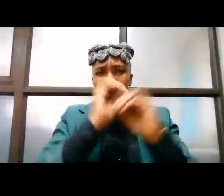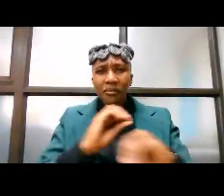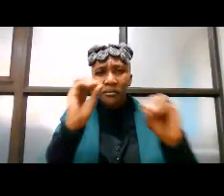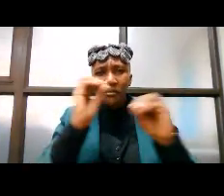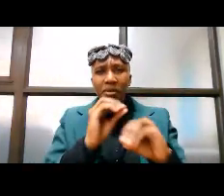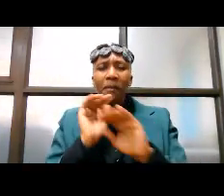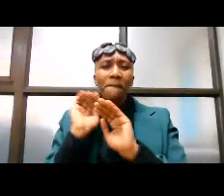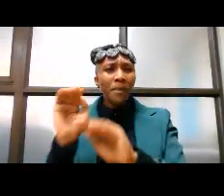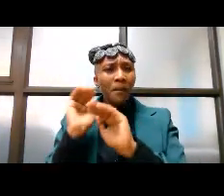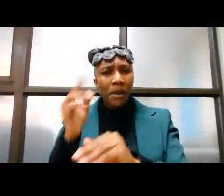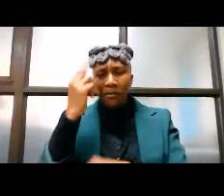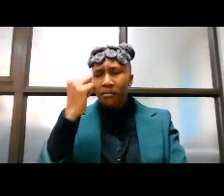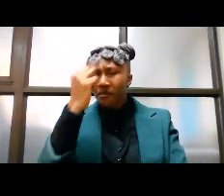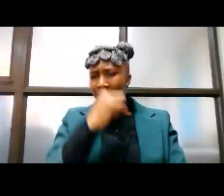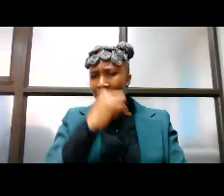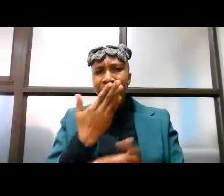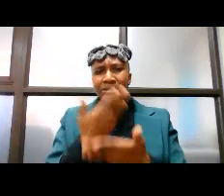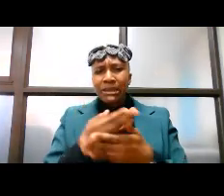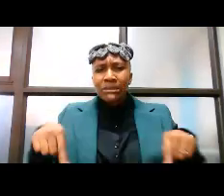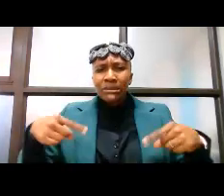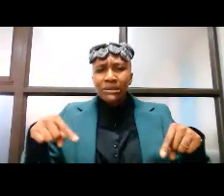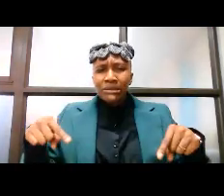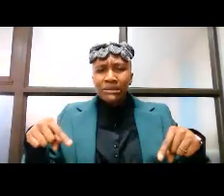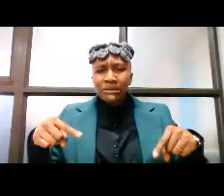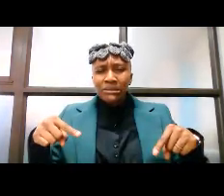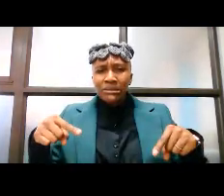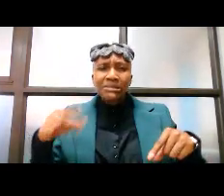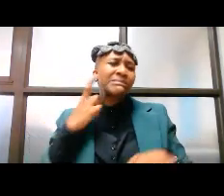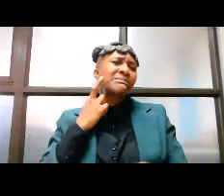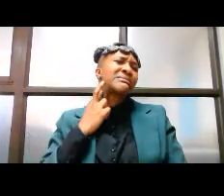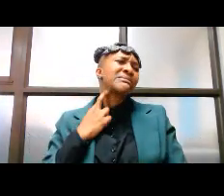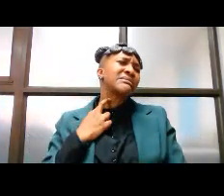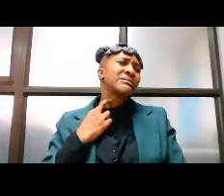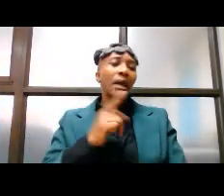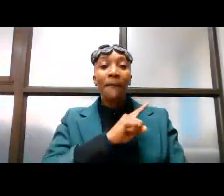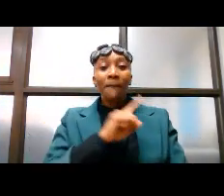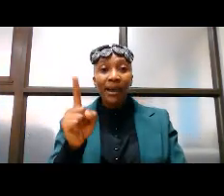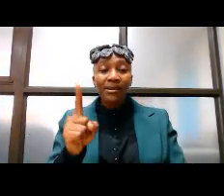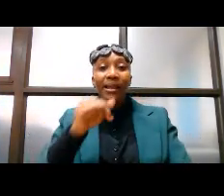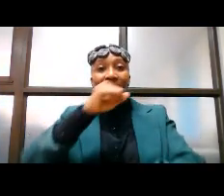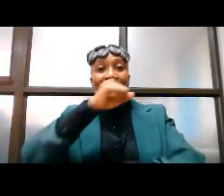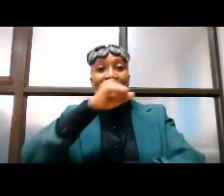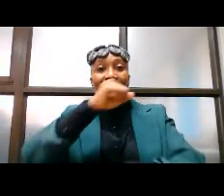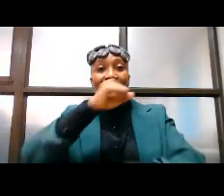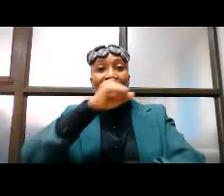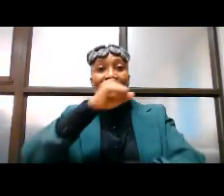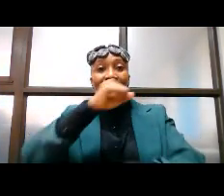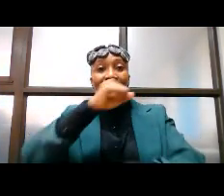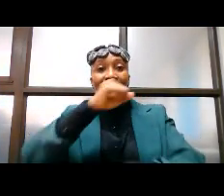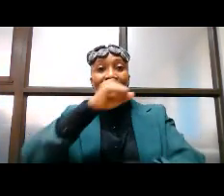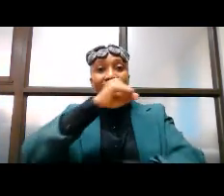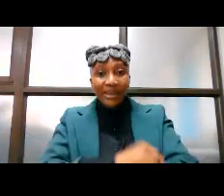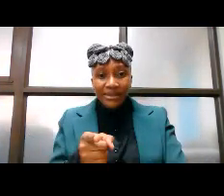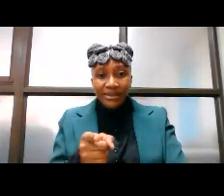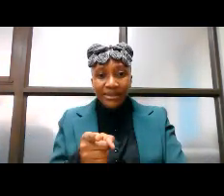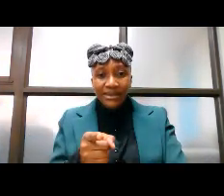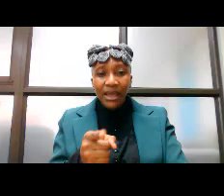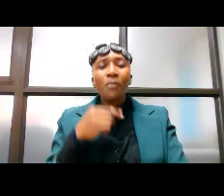quite daunting that a learner will have to proceed to know things like algebra without